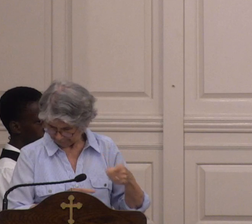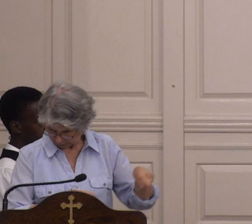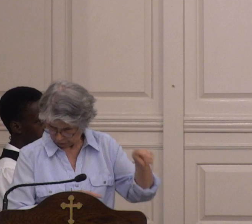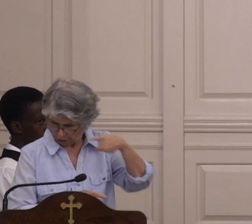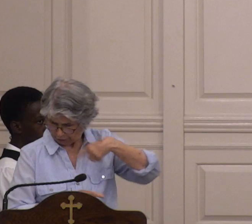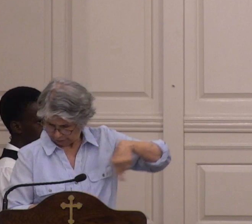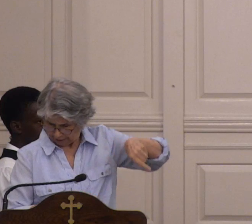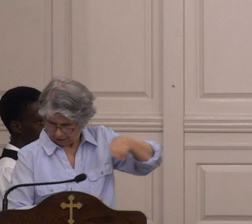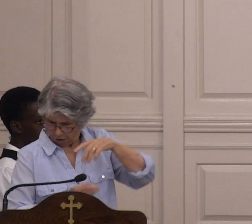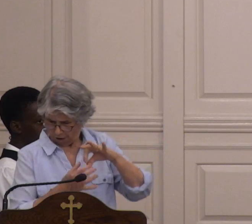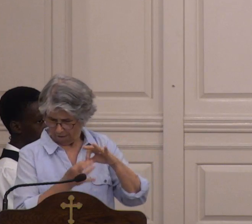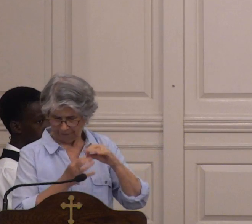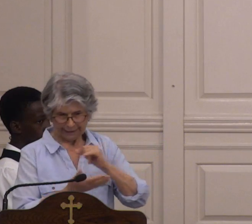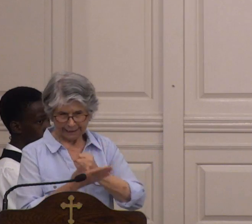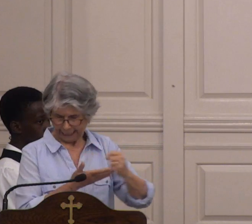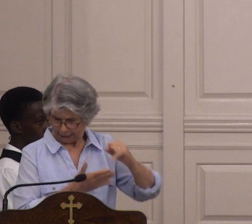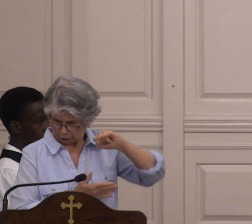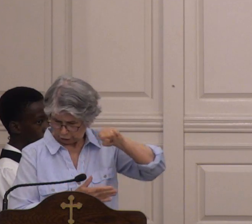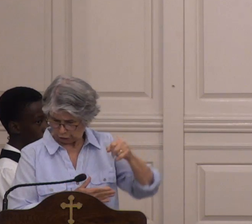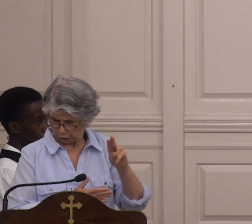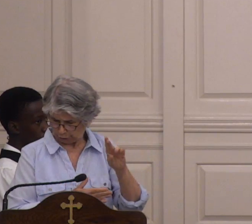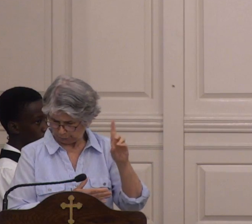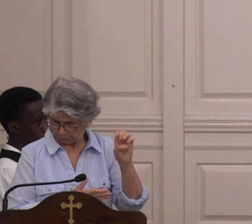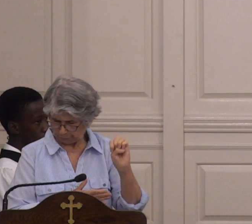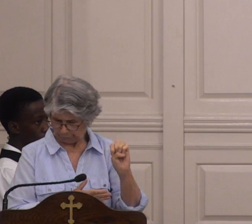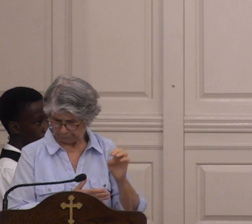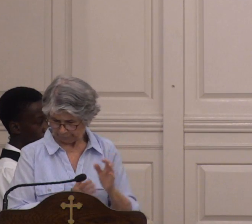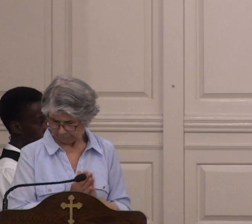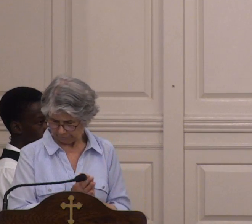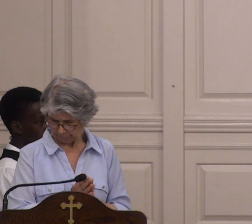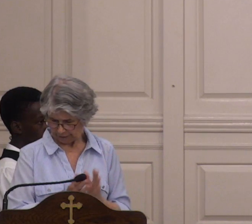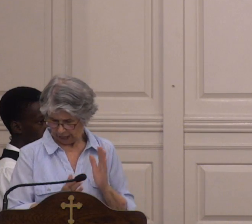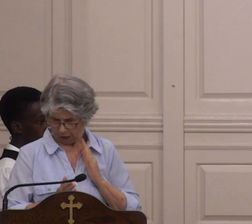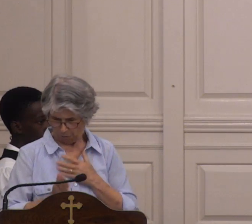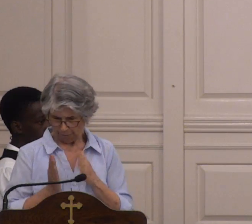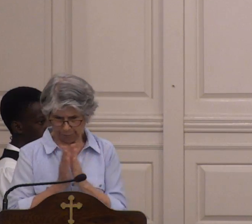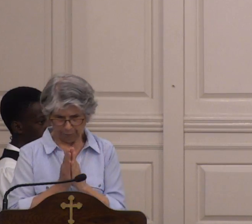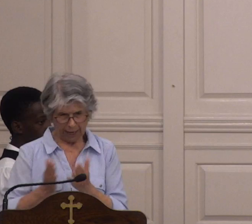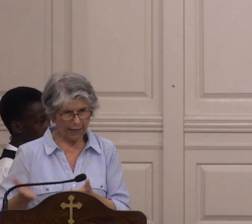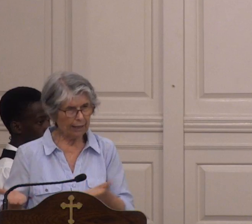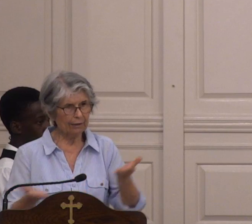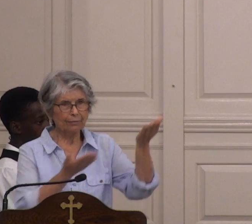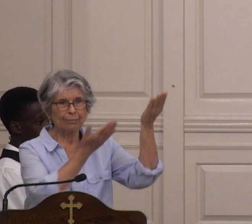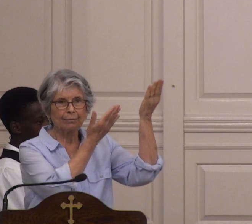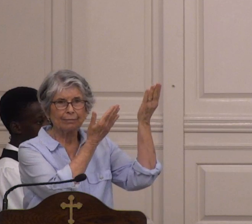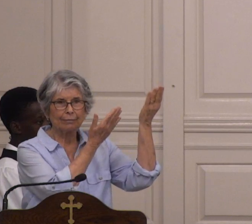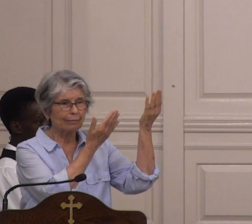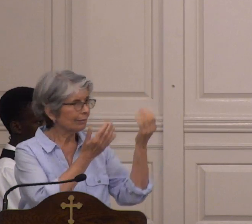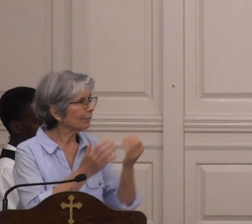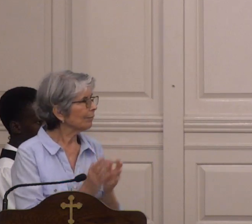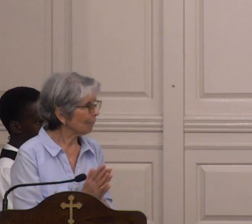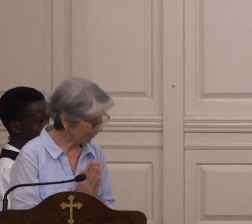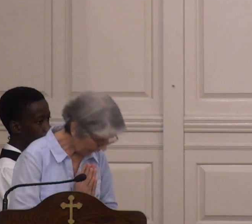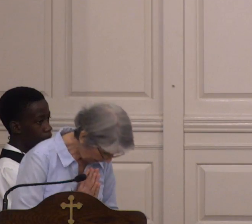for the parishioners of St. Jude, we pray to the Lord.